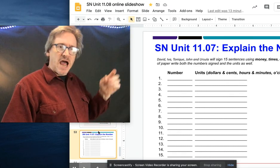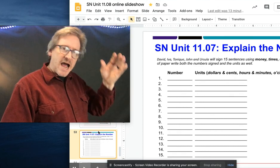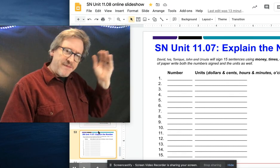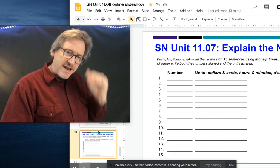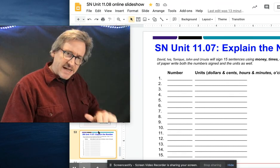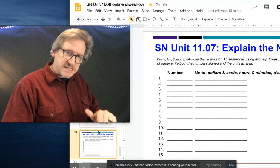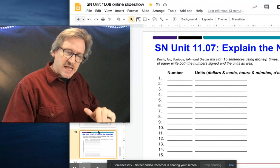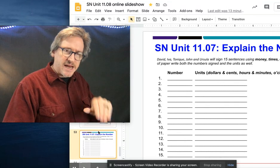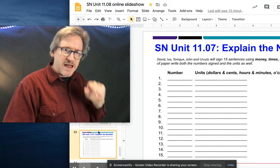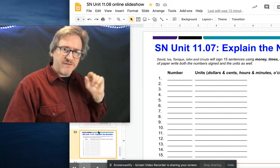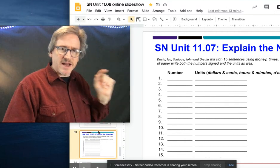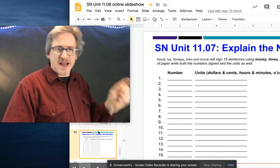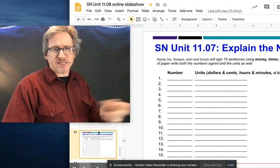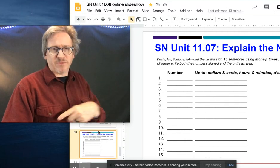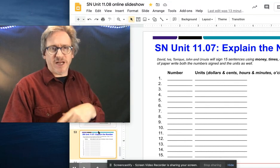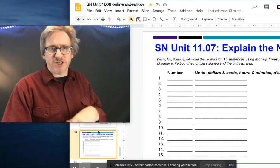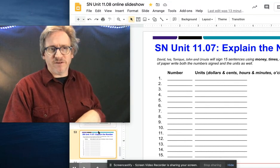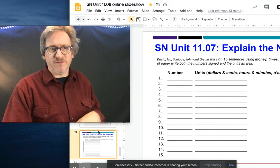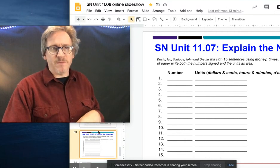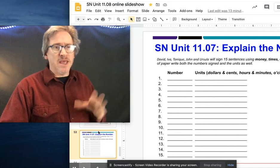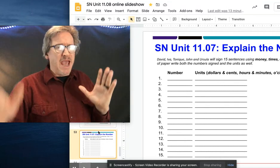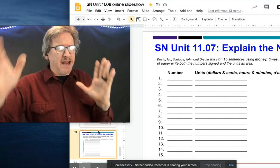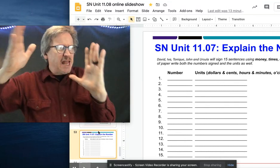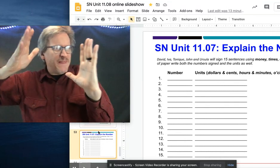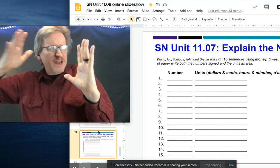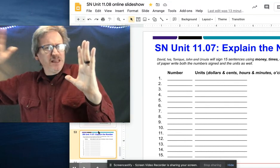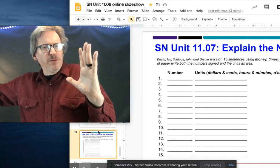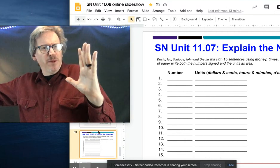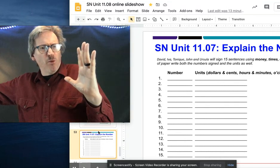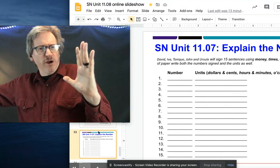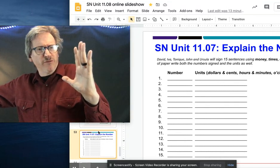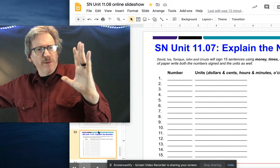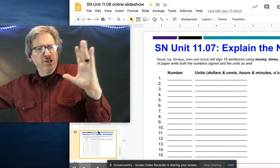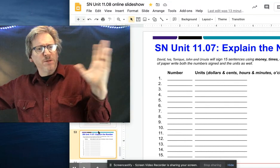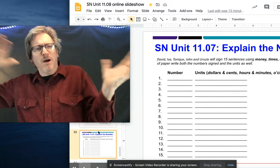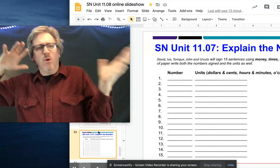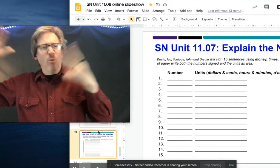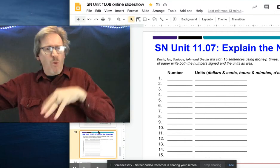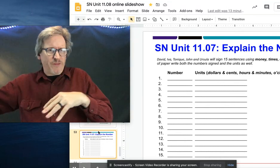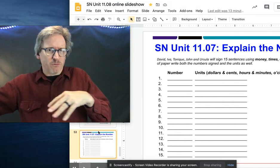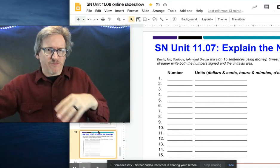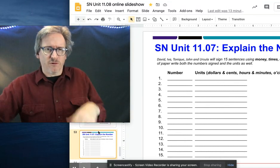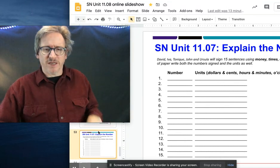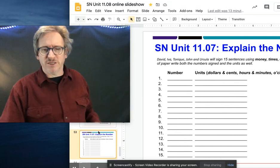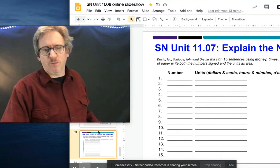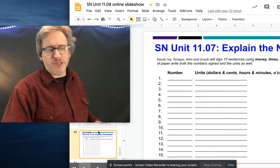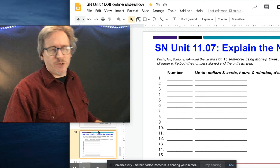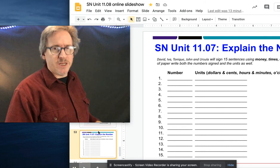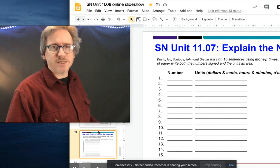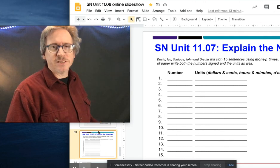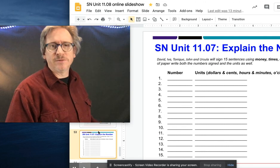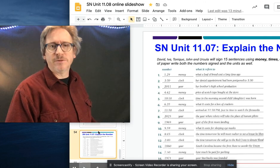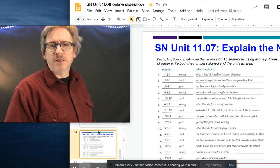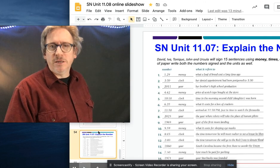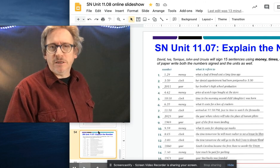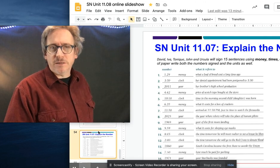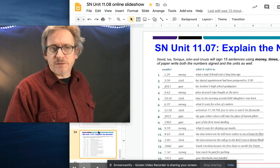Then on the next slide, I've got an explanation of them and then a little bit more information about what they're referring to, what